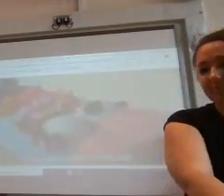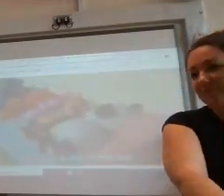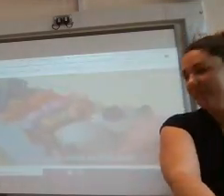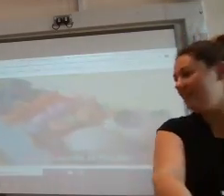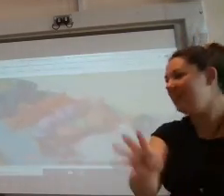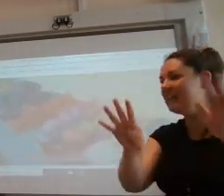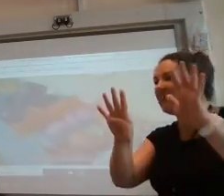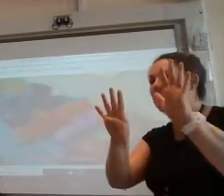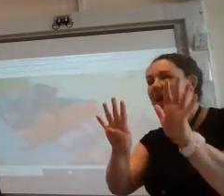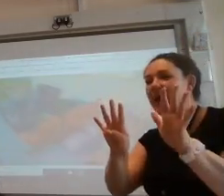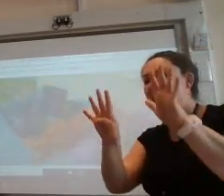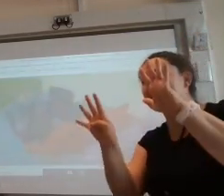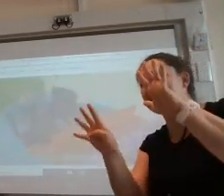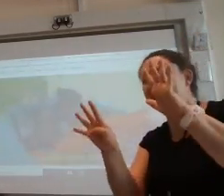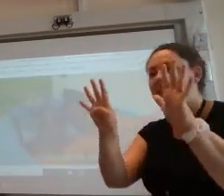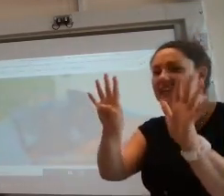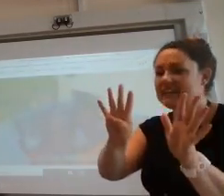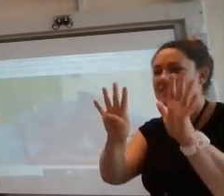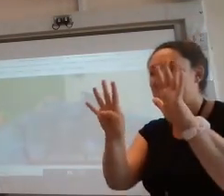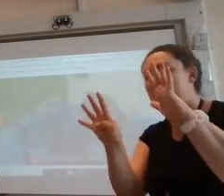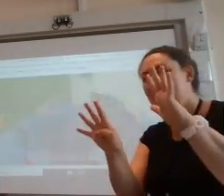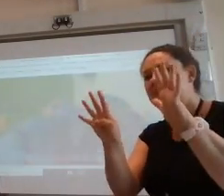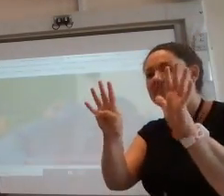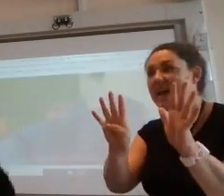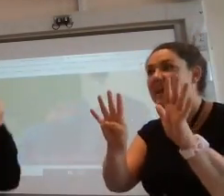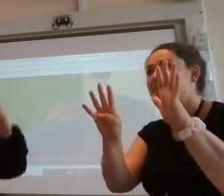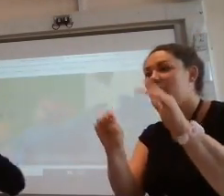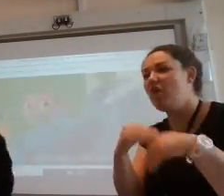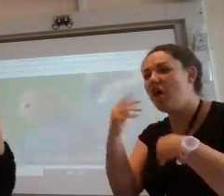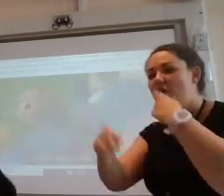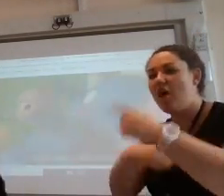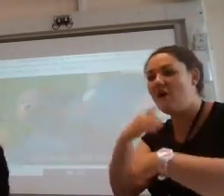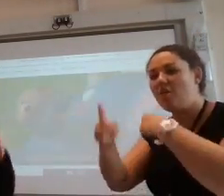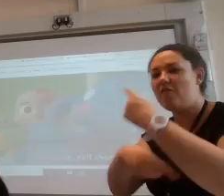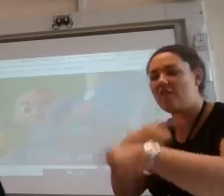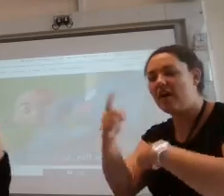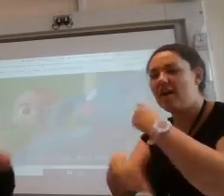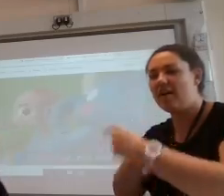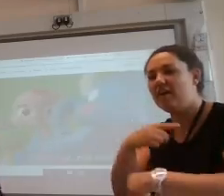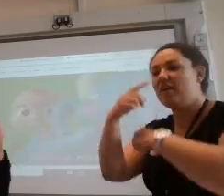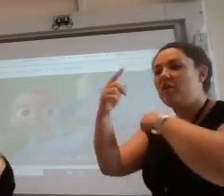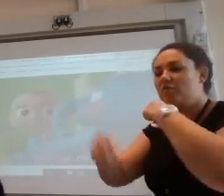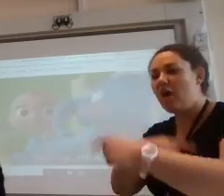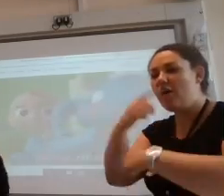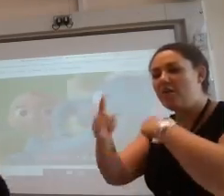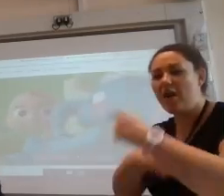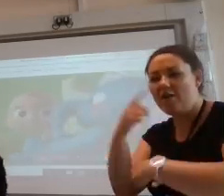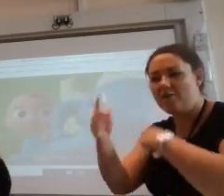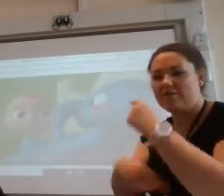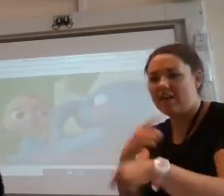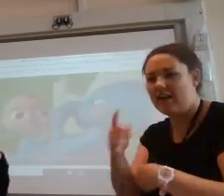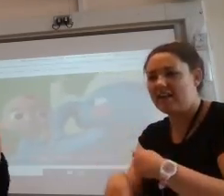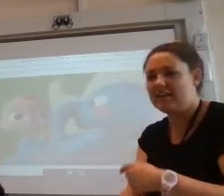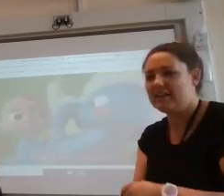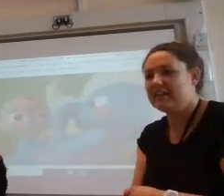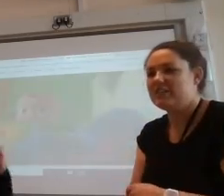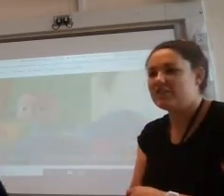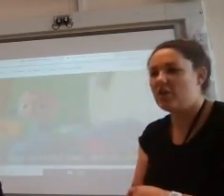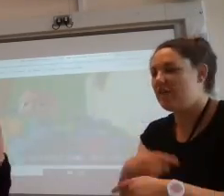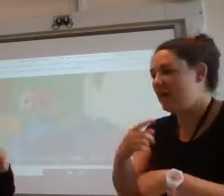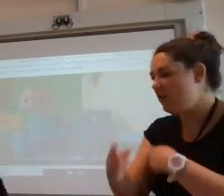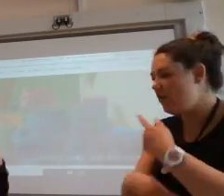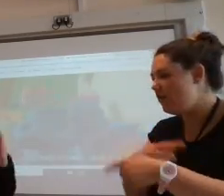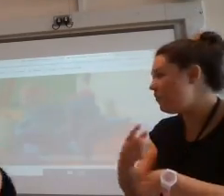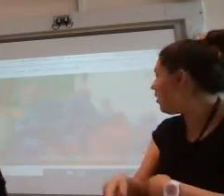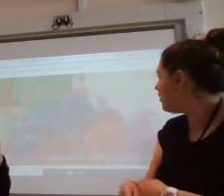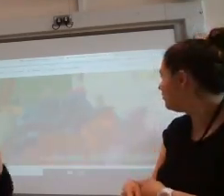Nine! There were 9 in the bed, and the little one said, "Roll over, roll over."